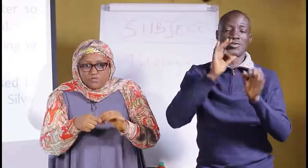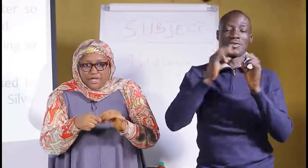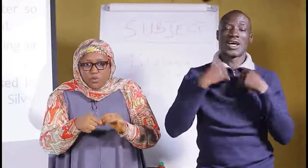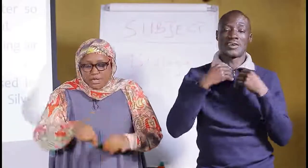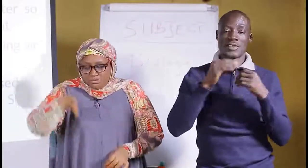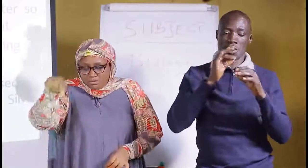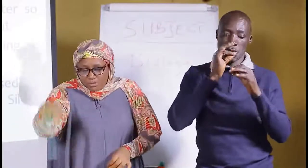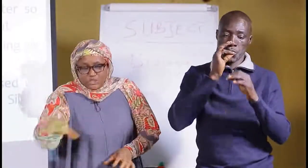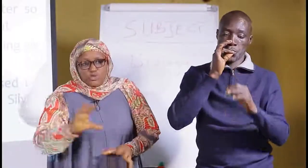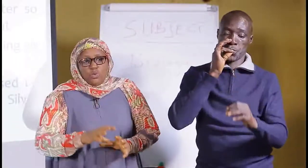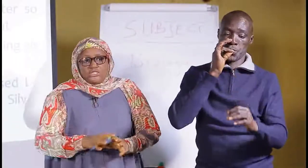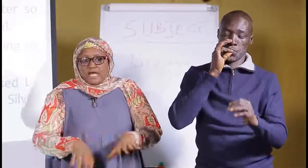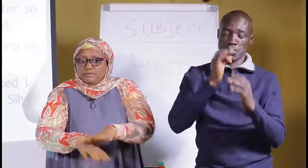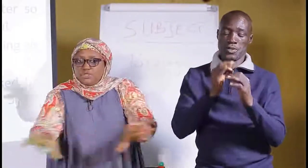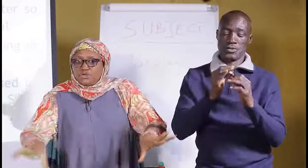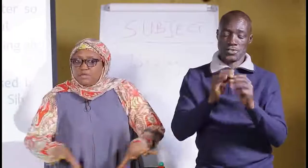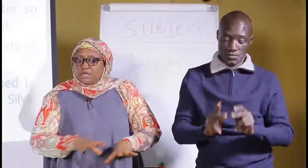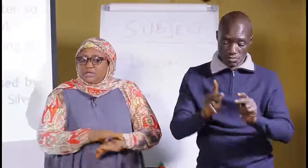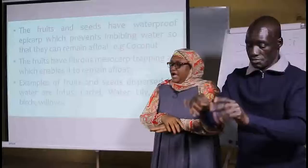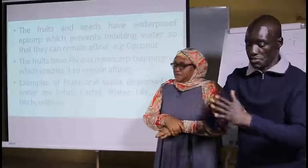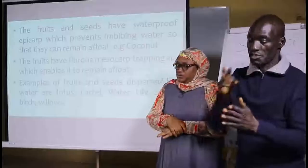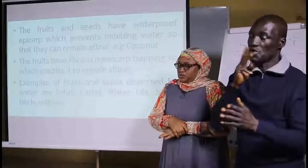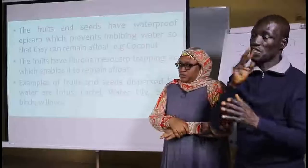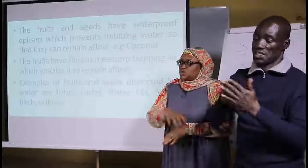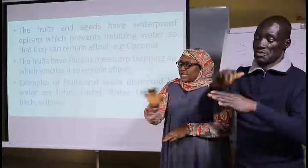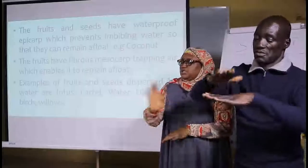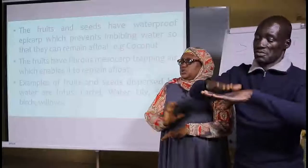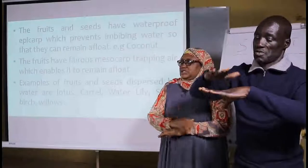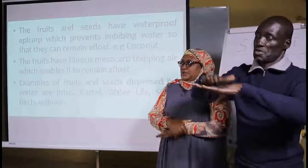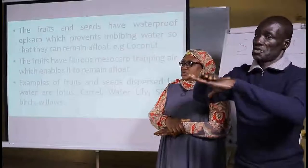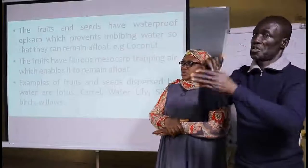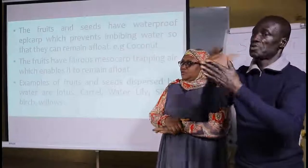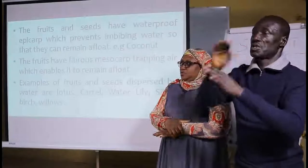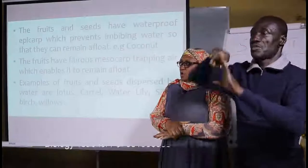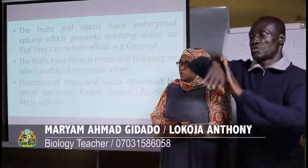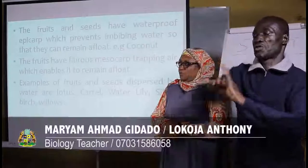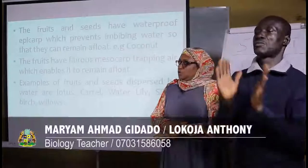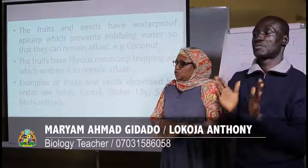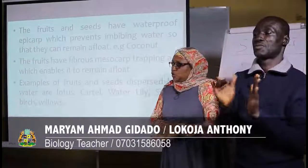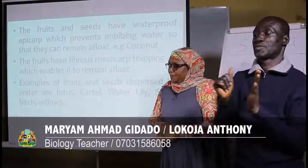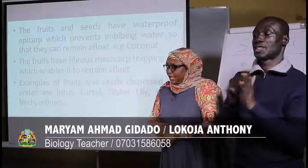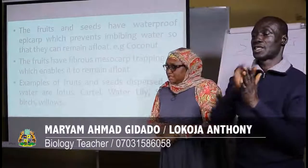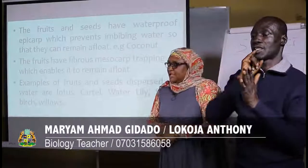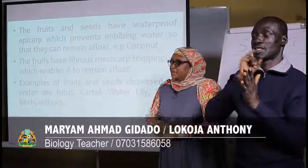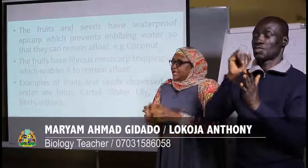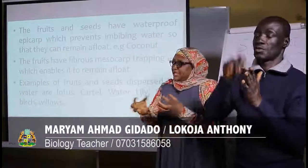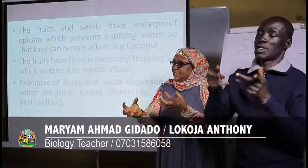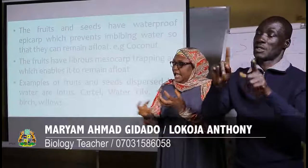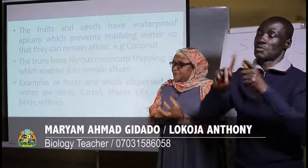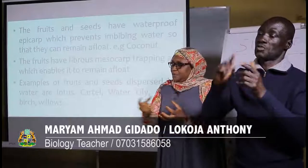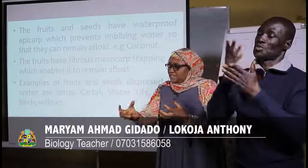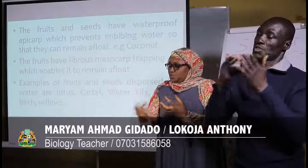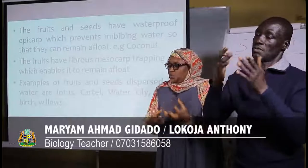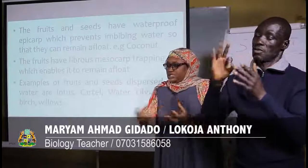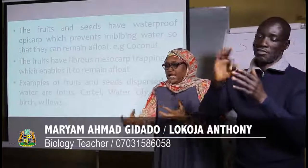tie it very well, put it on water, it will remain afloat. So that is what is happening to the fruit of those plants, because they